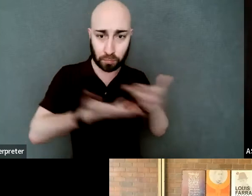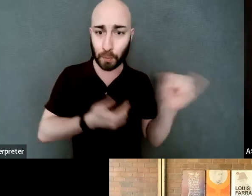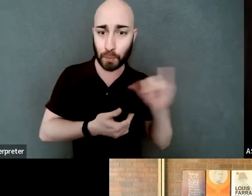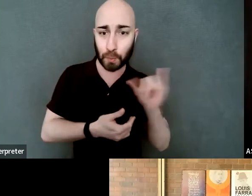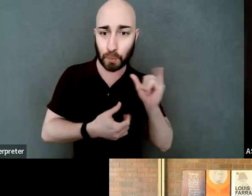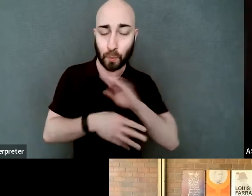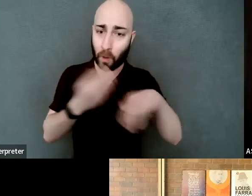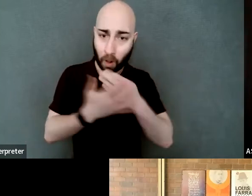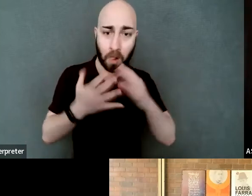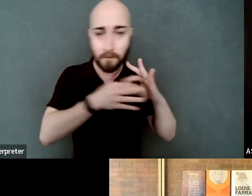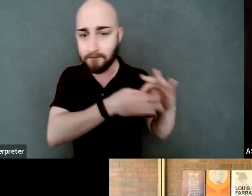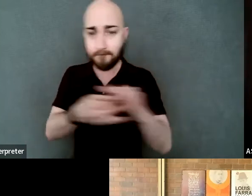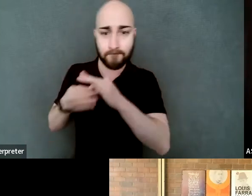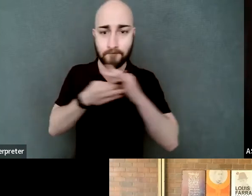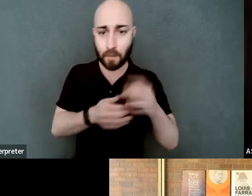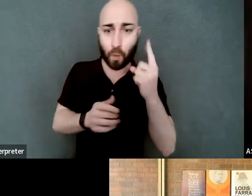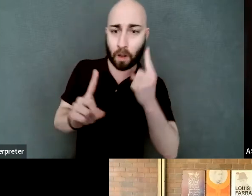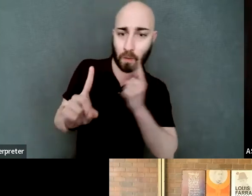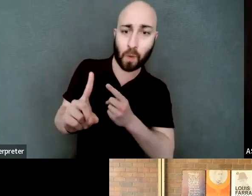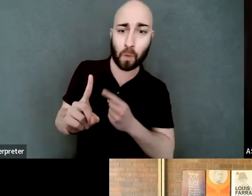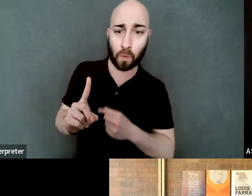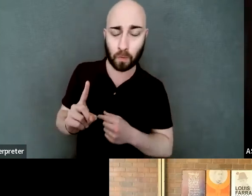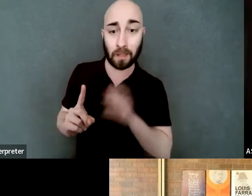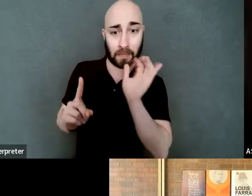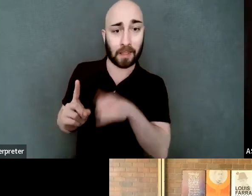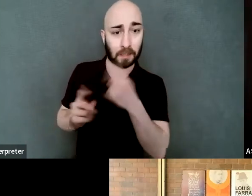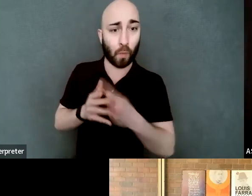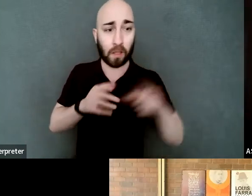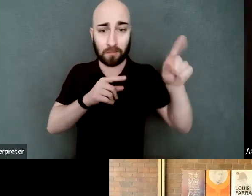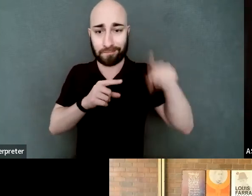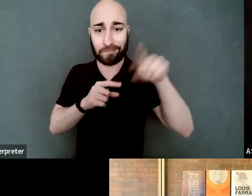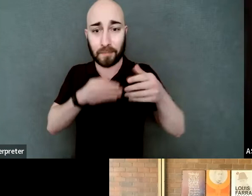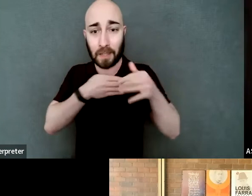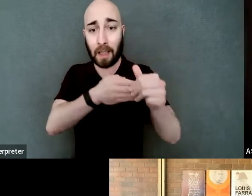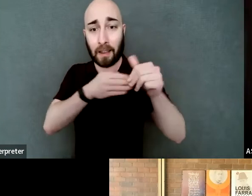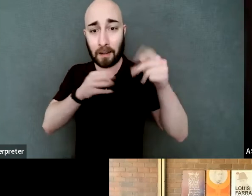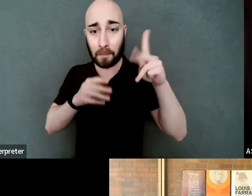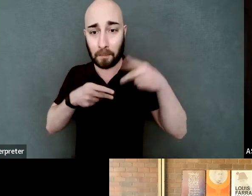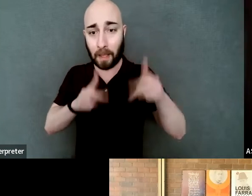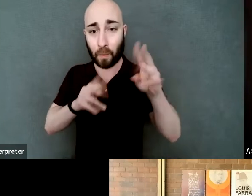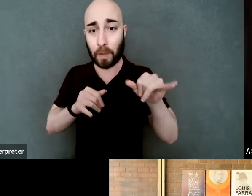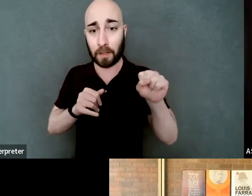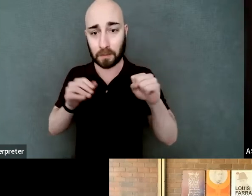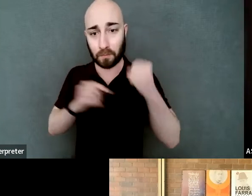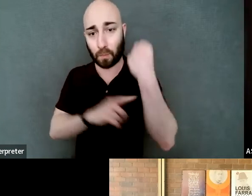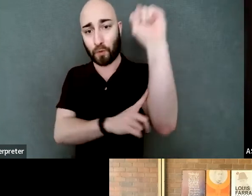in this for a common cause. So that's what the Guided Pathways movement is